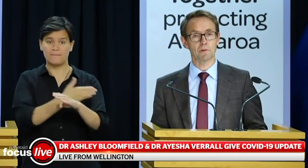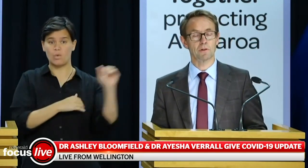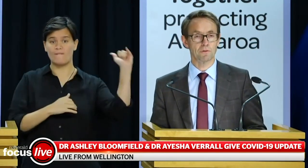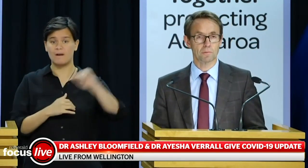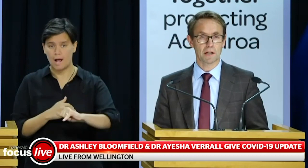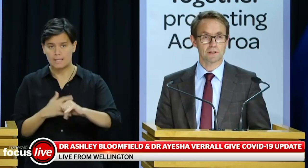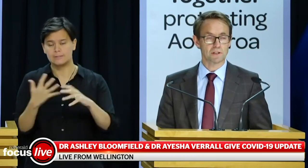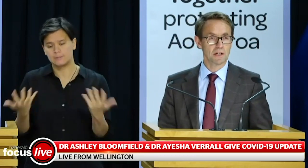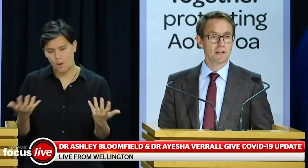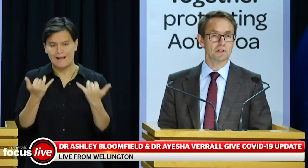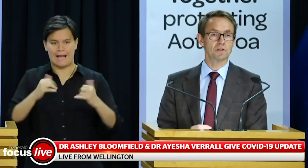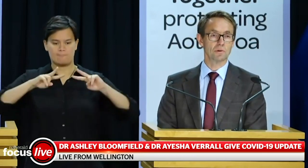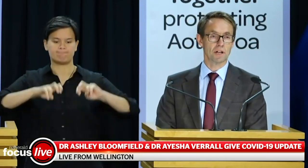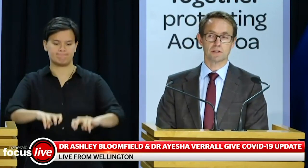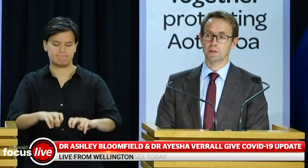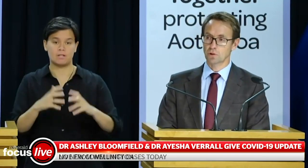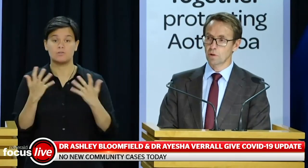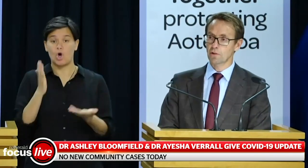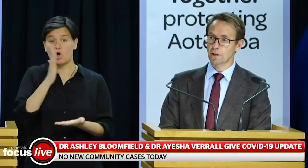total number of confirmed cases is